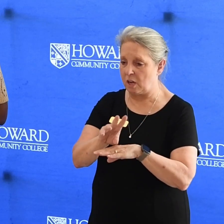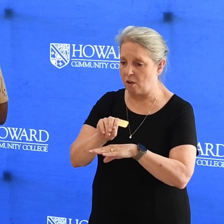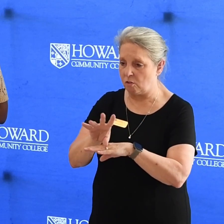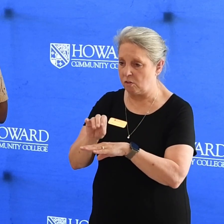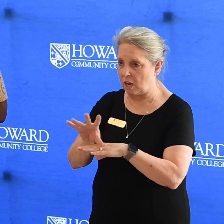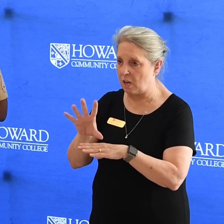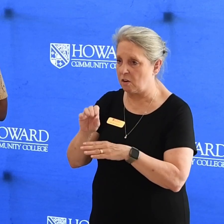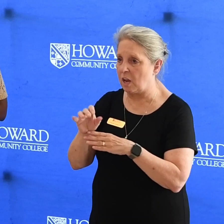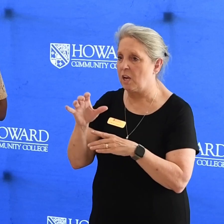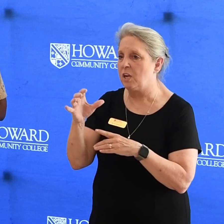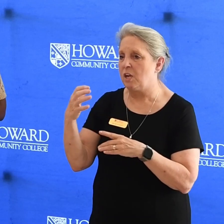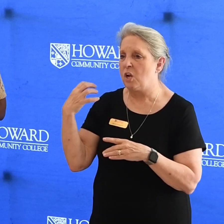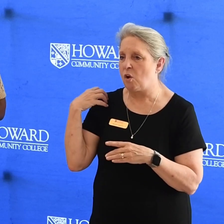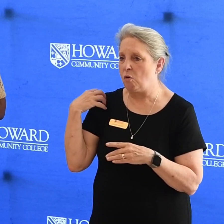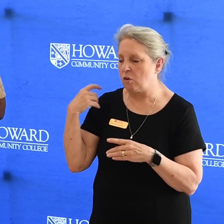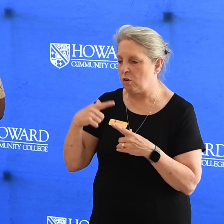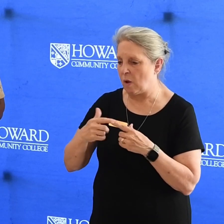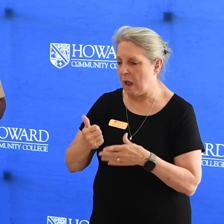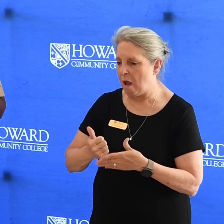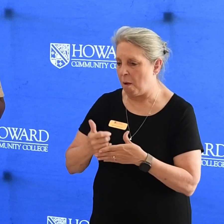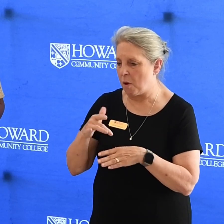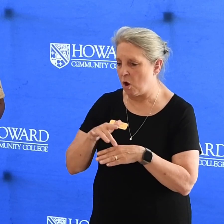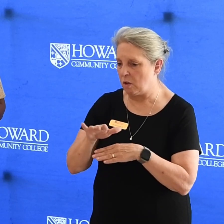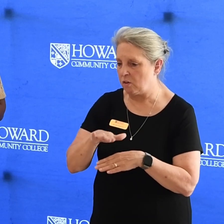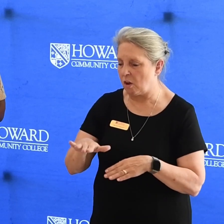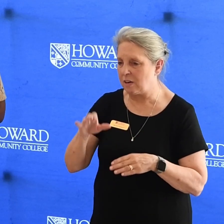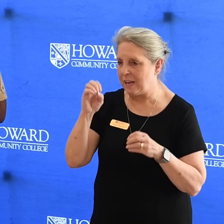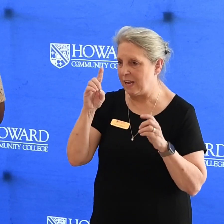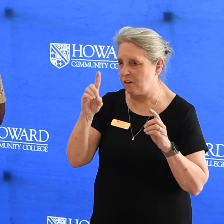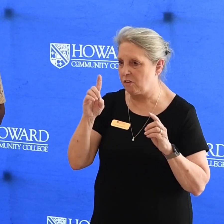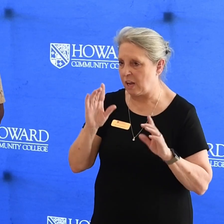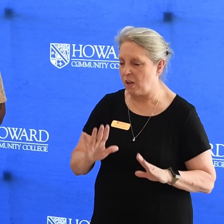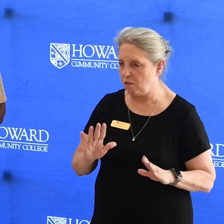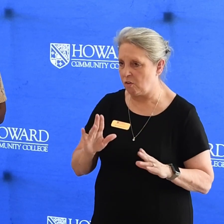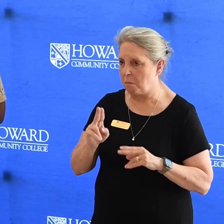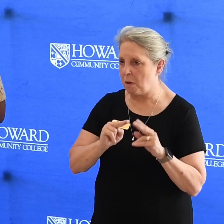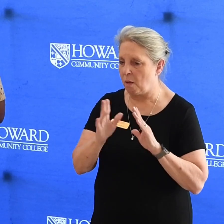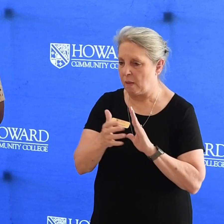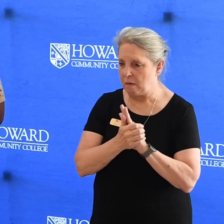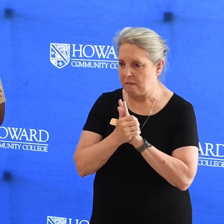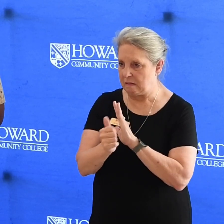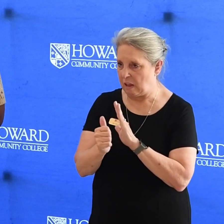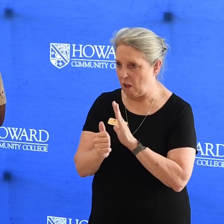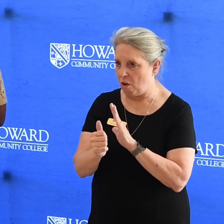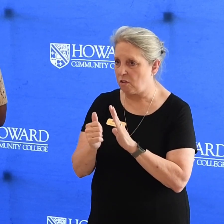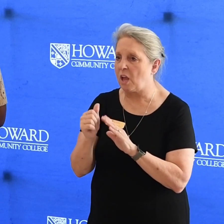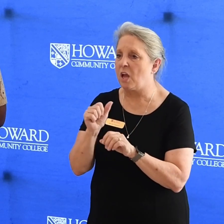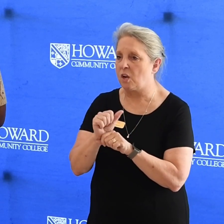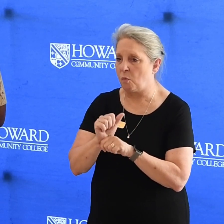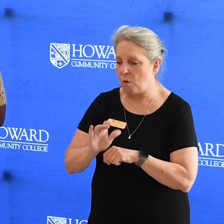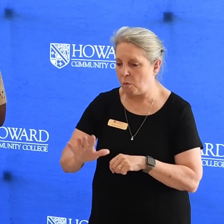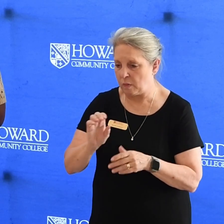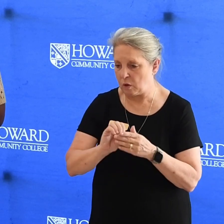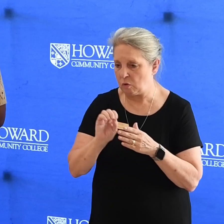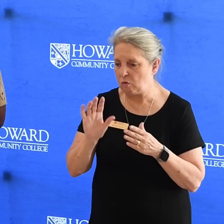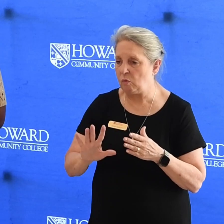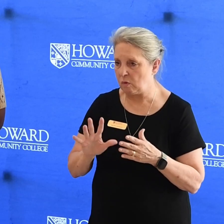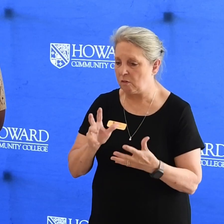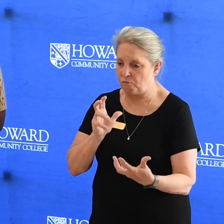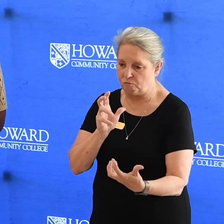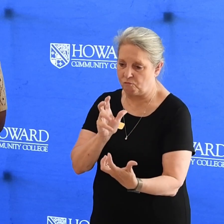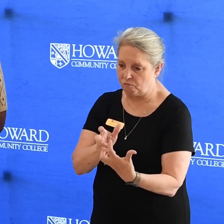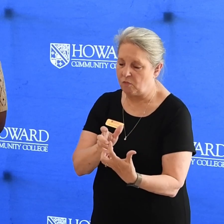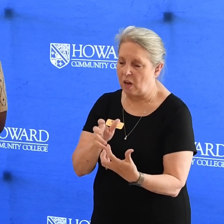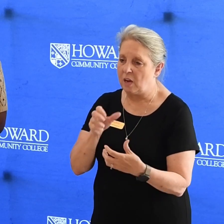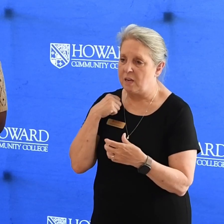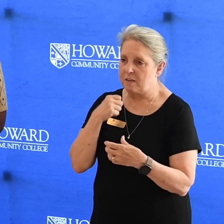and coaching to help early childhood educators build skills and to work with their students. Our staff